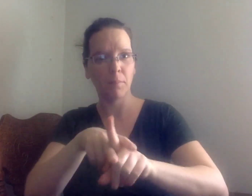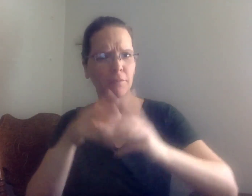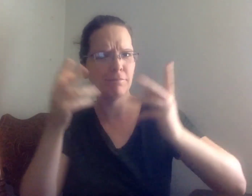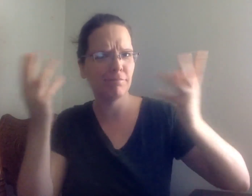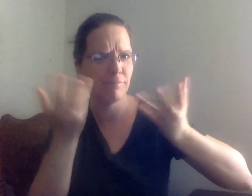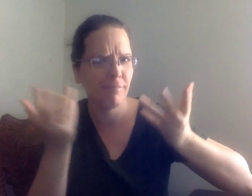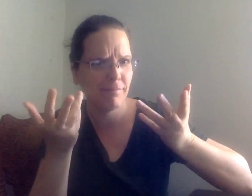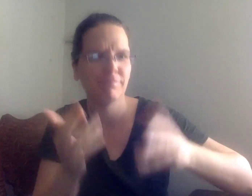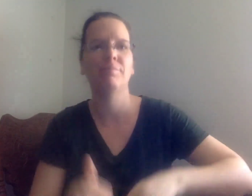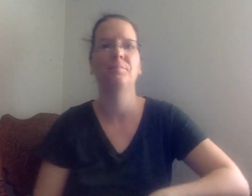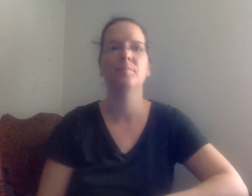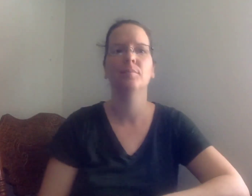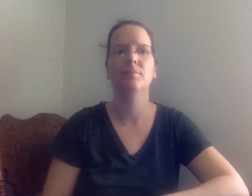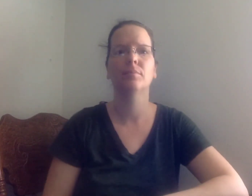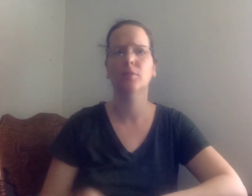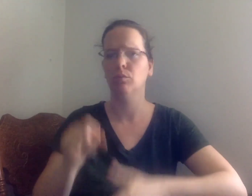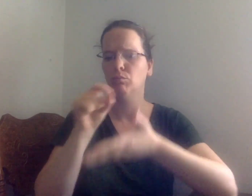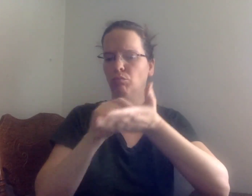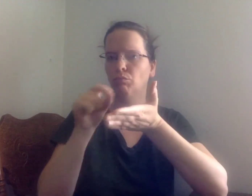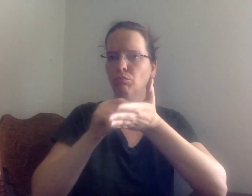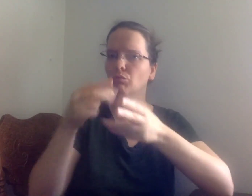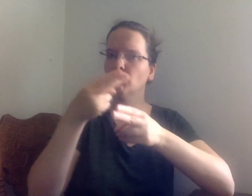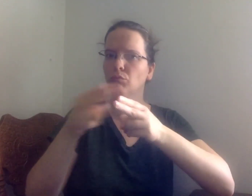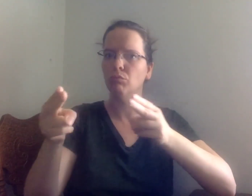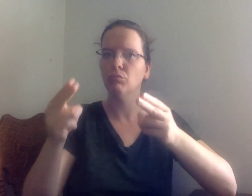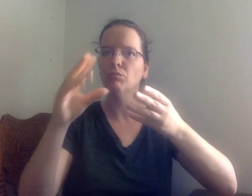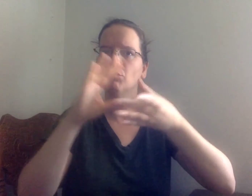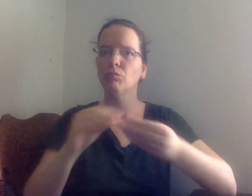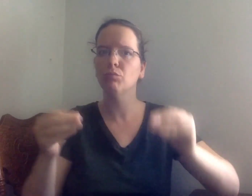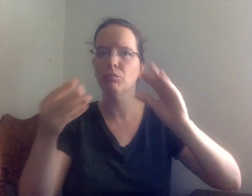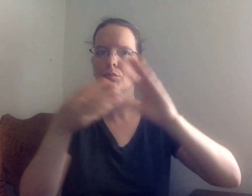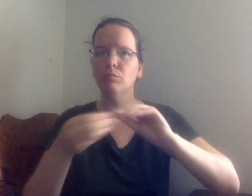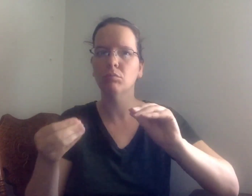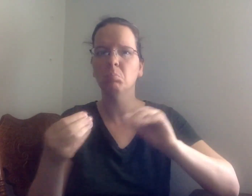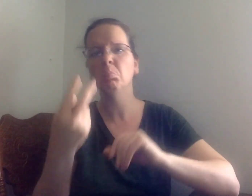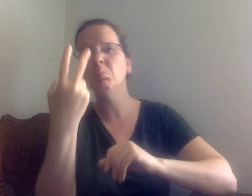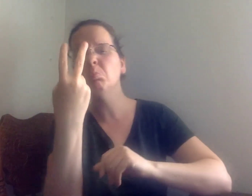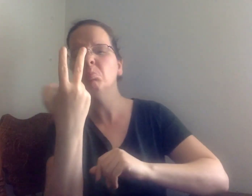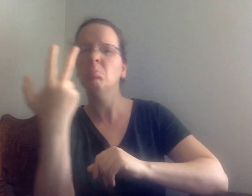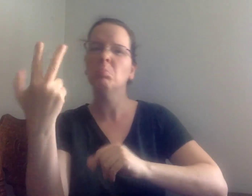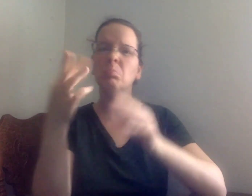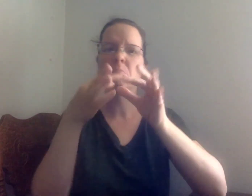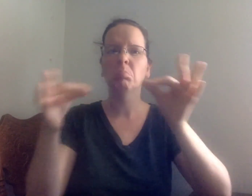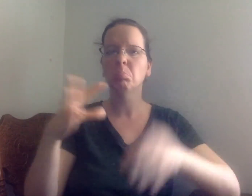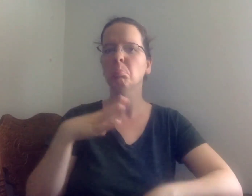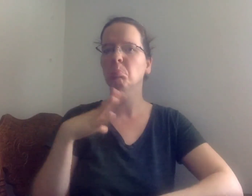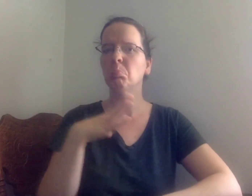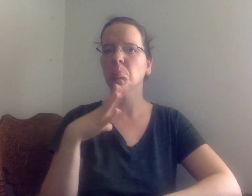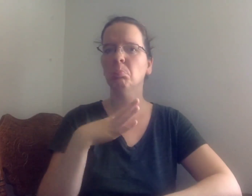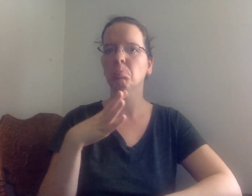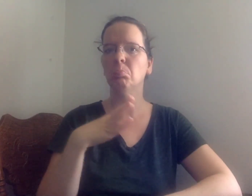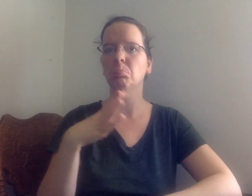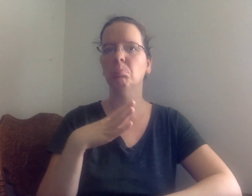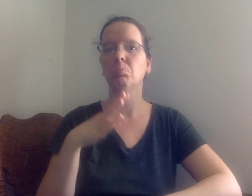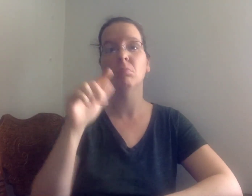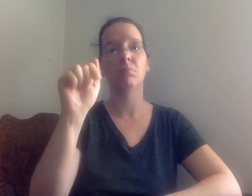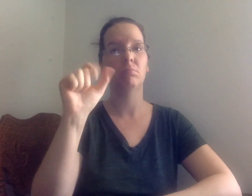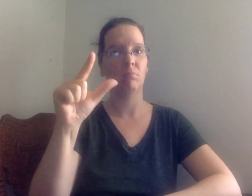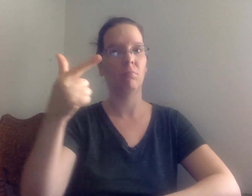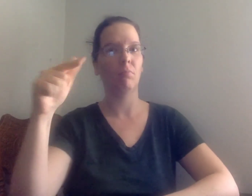This week's assignment is write a short story. Can be 2 or 3 sentences is fine